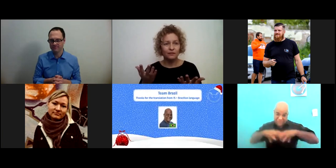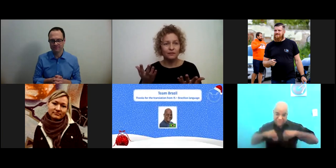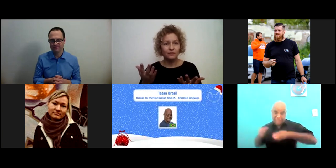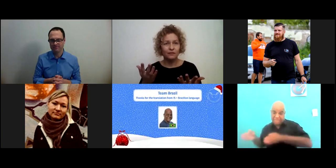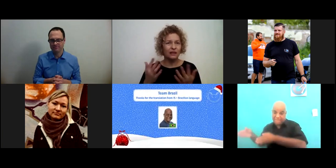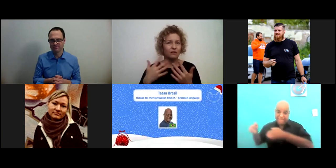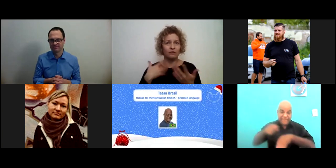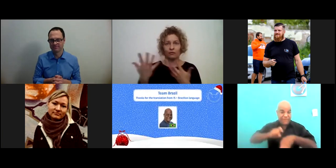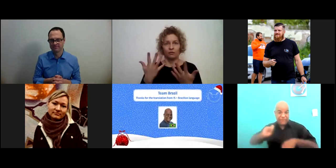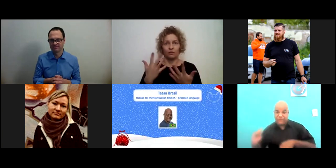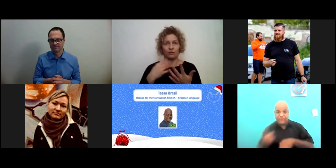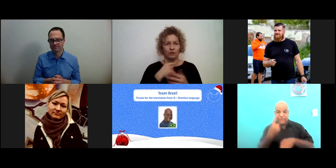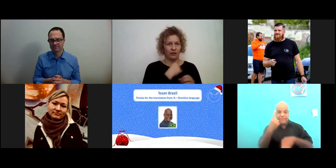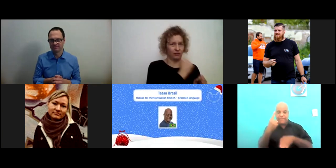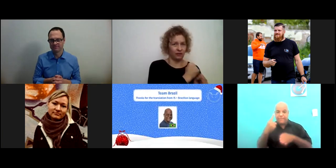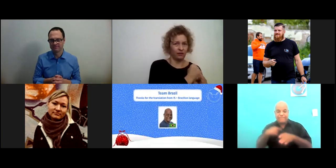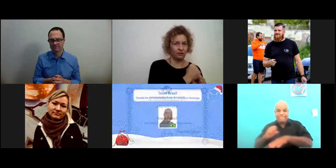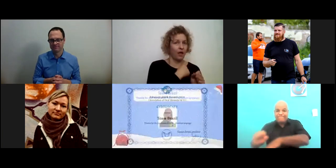Brazil saying...